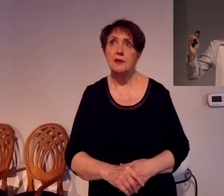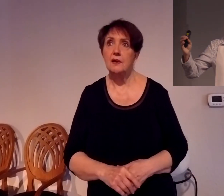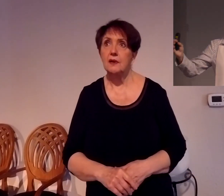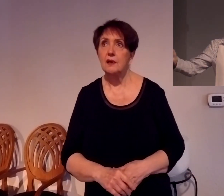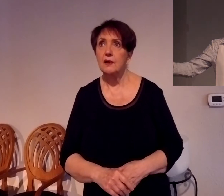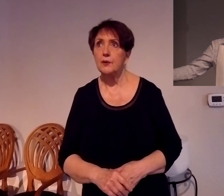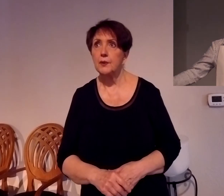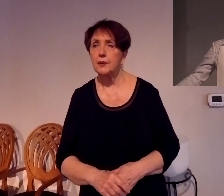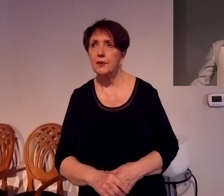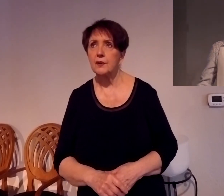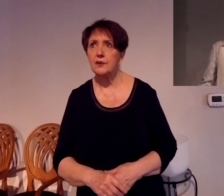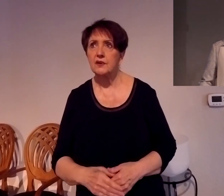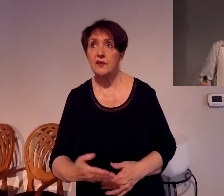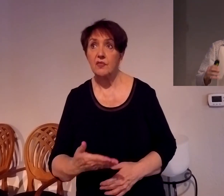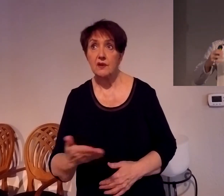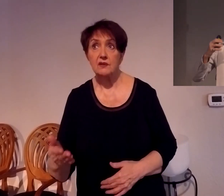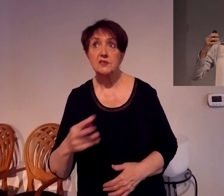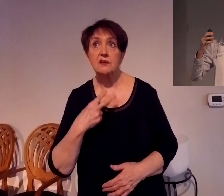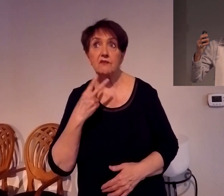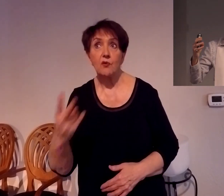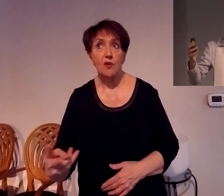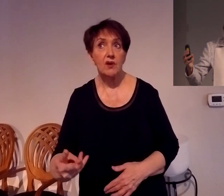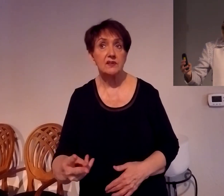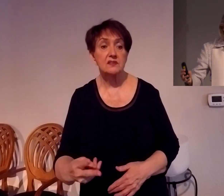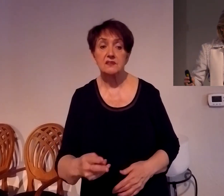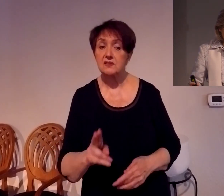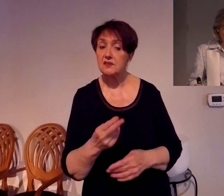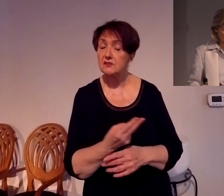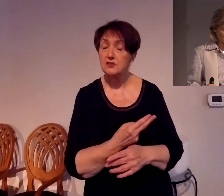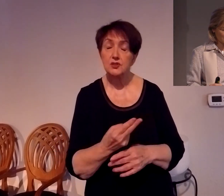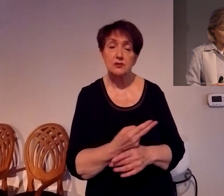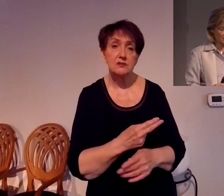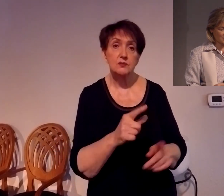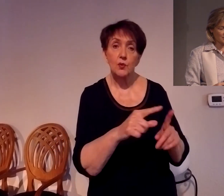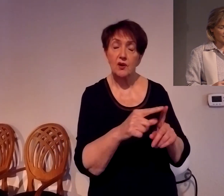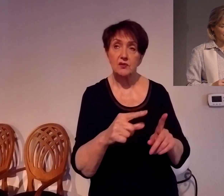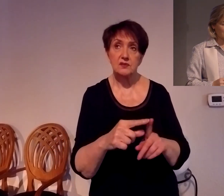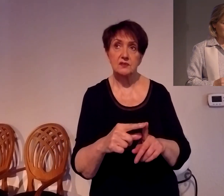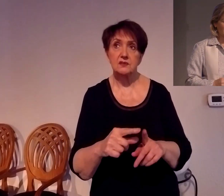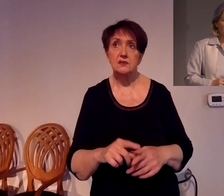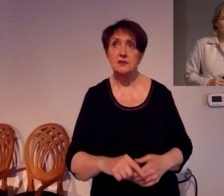But there's this voice that doesn't use words.